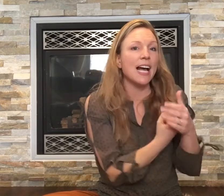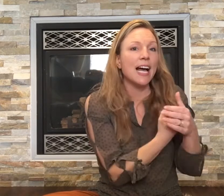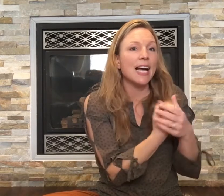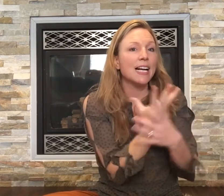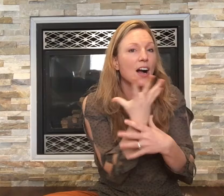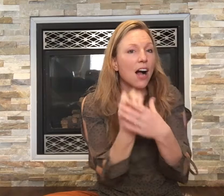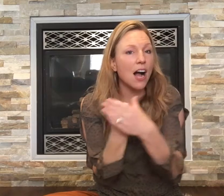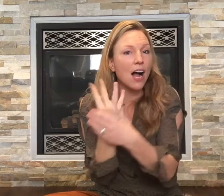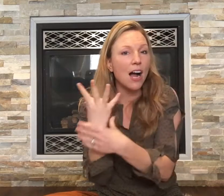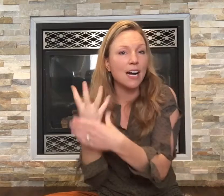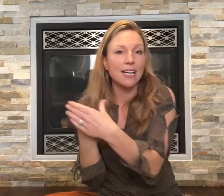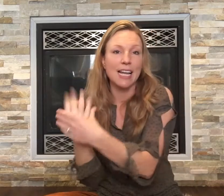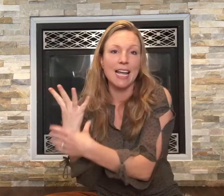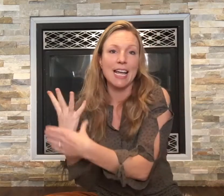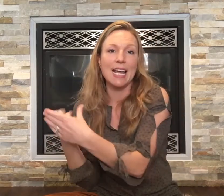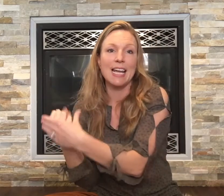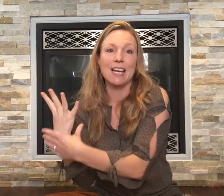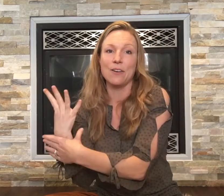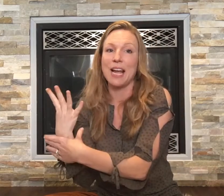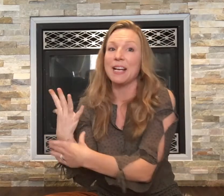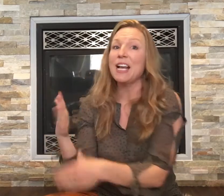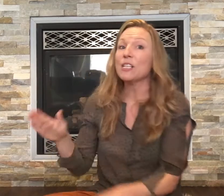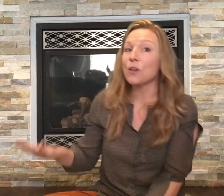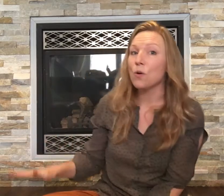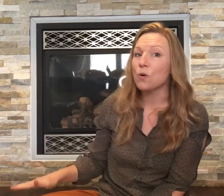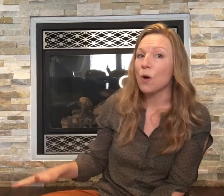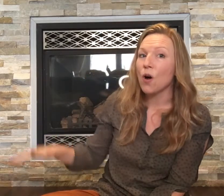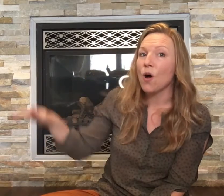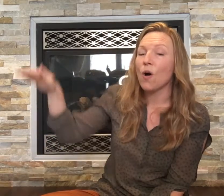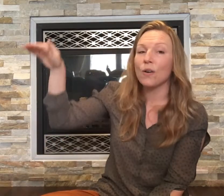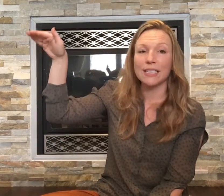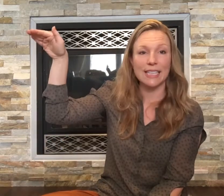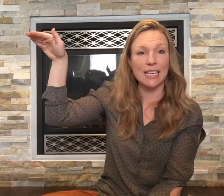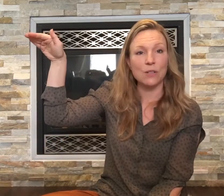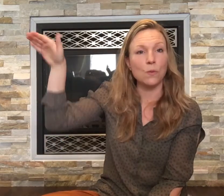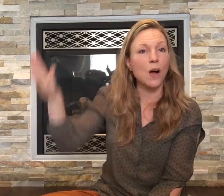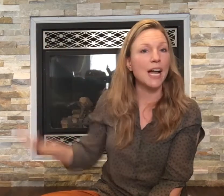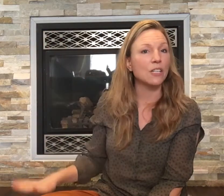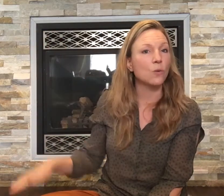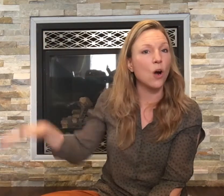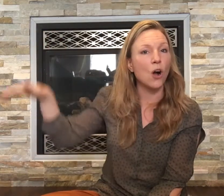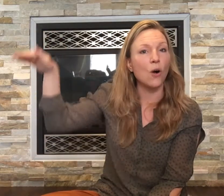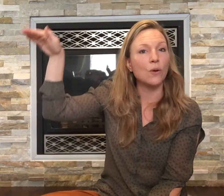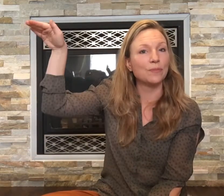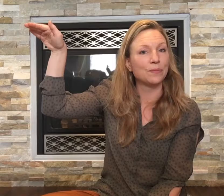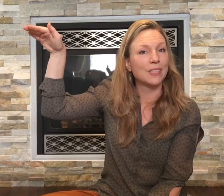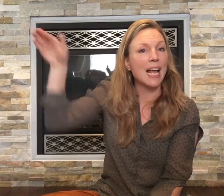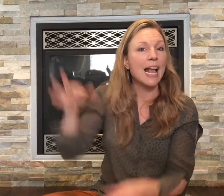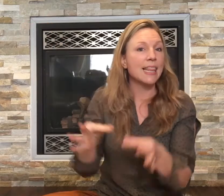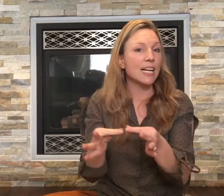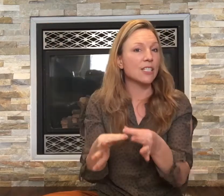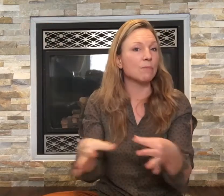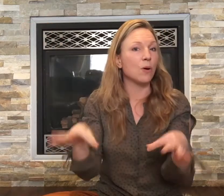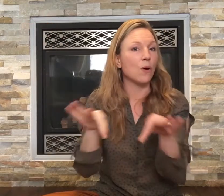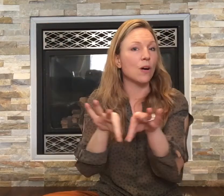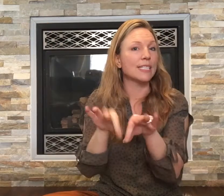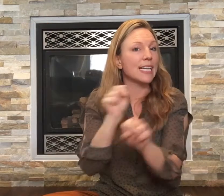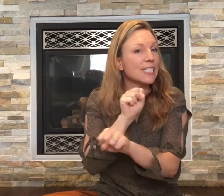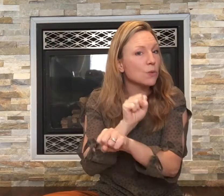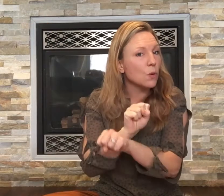a garden. Okay. So grow, little one, grow. There's important